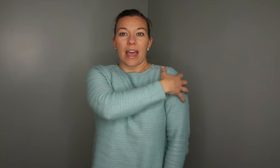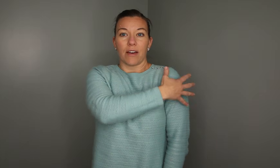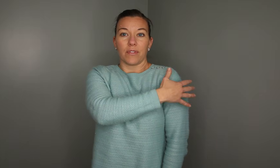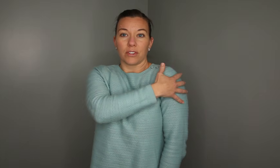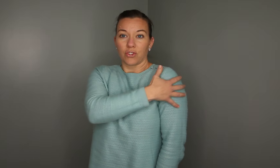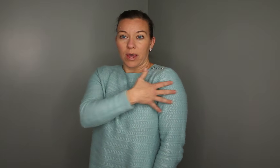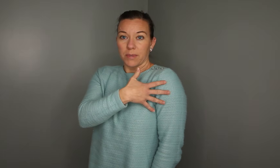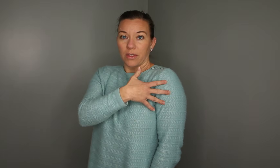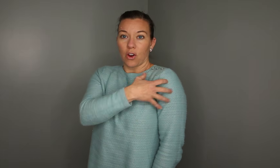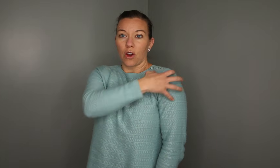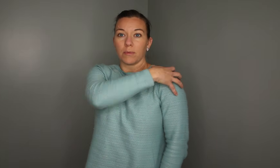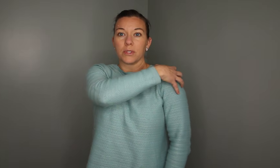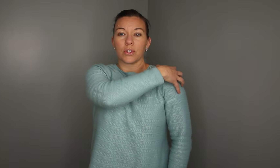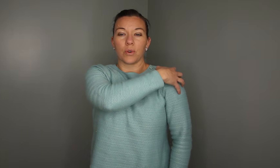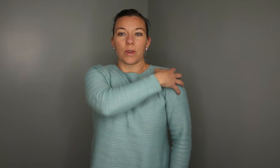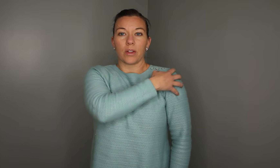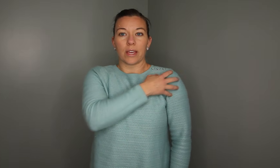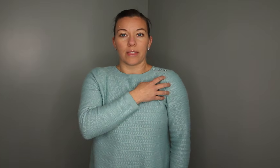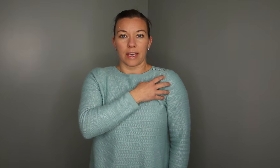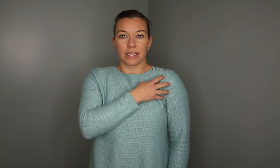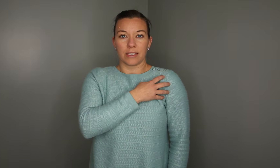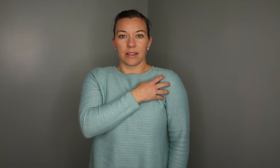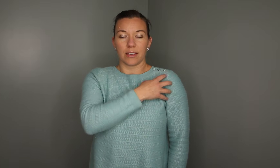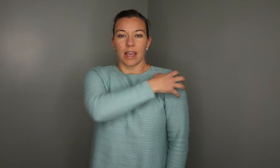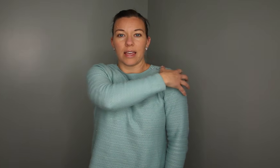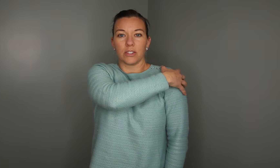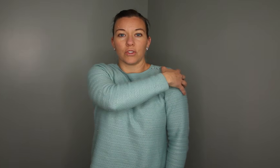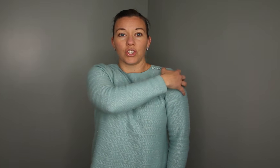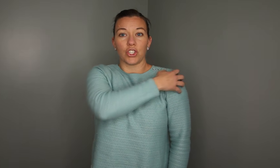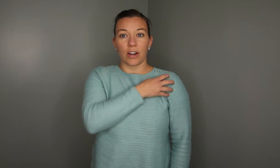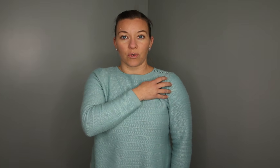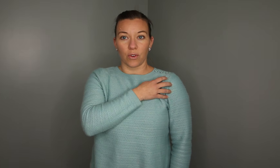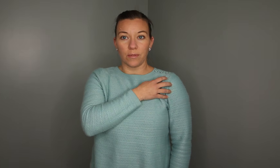have the stripes on their arms. So we go like this. Okay, so general.